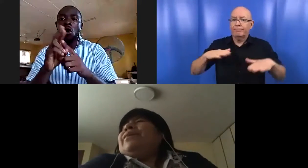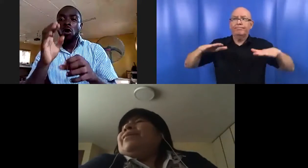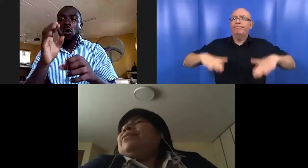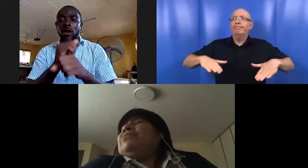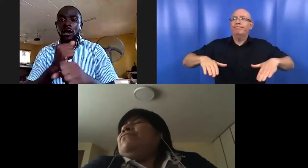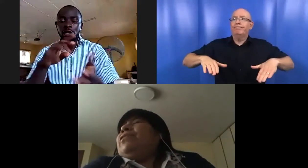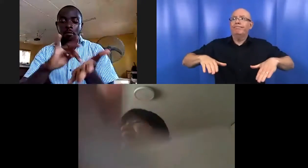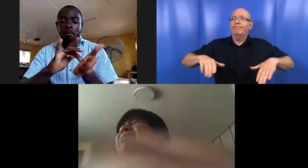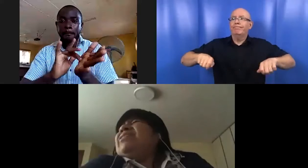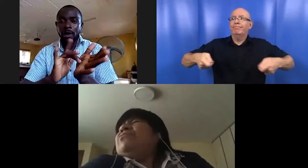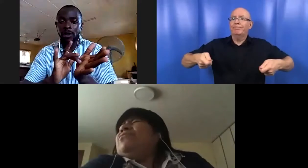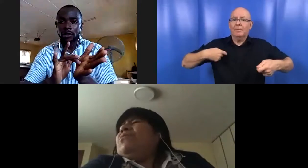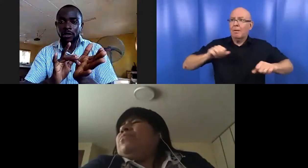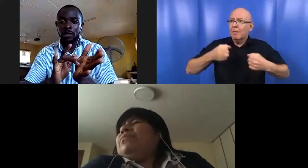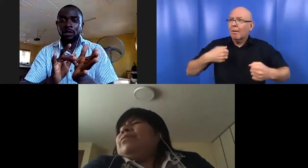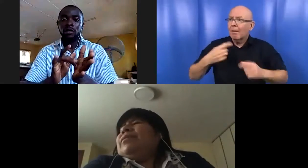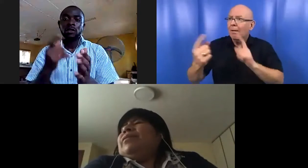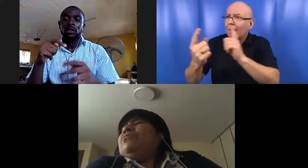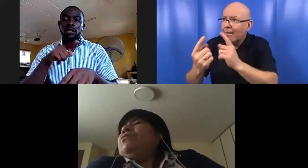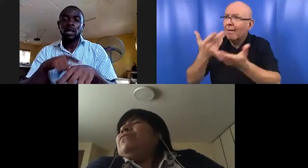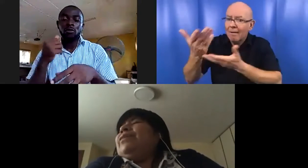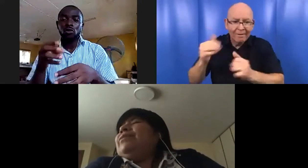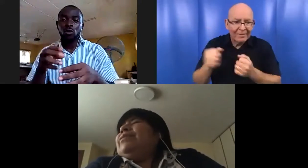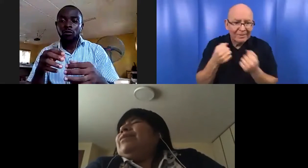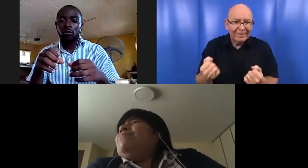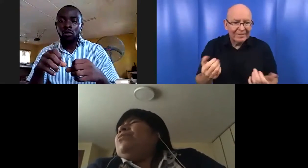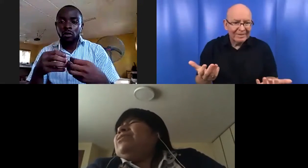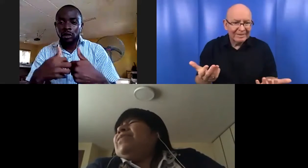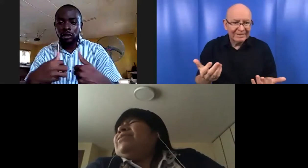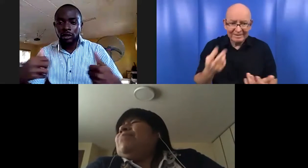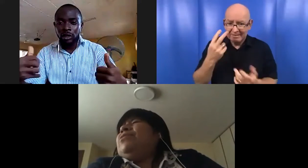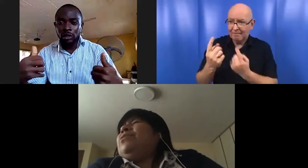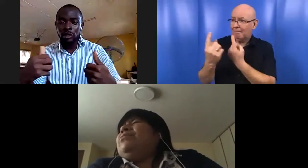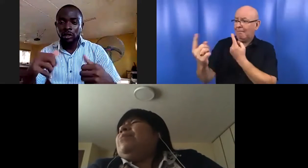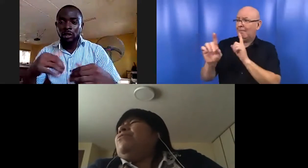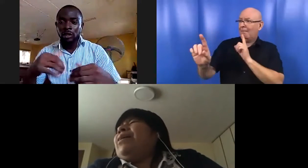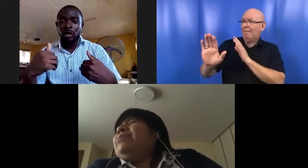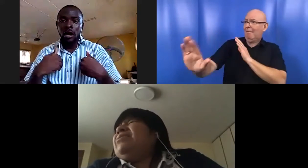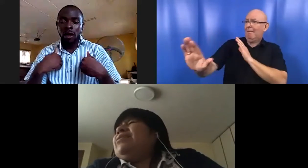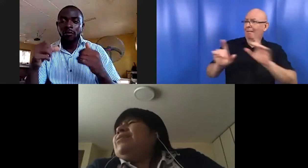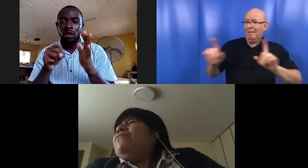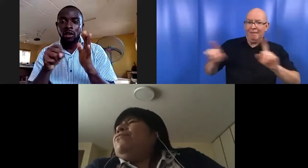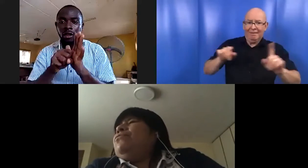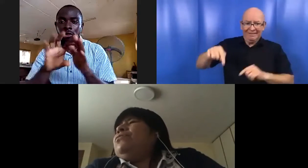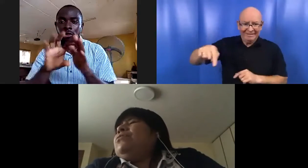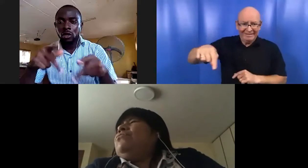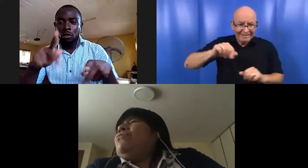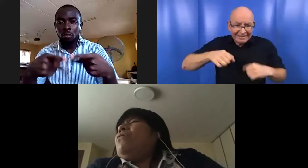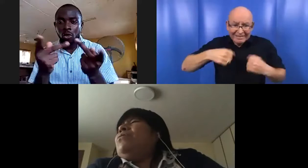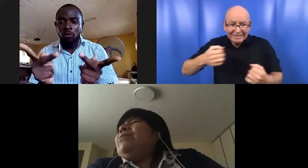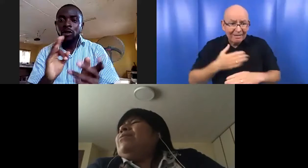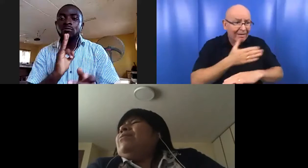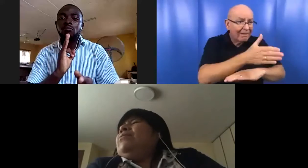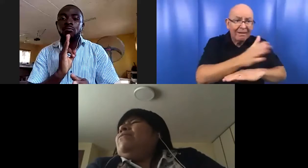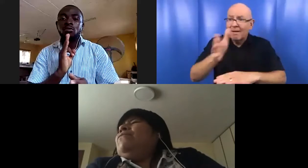However, in case of, for instance, in Europe, yes, they have positive examples, because they provide food to